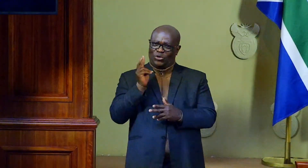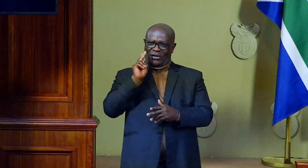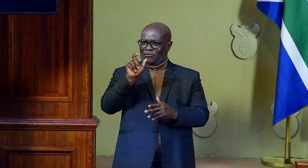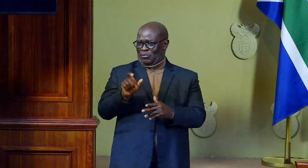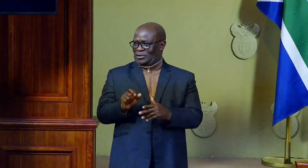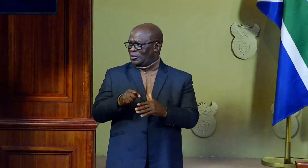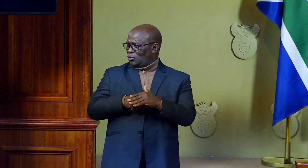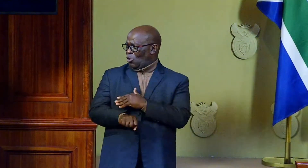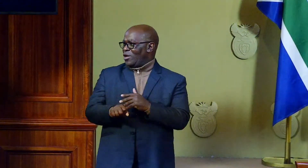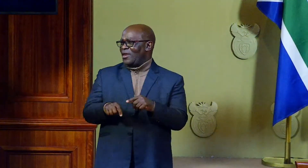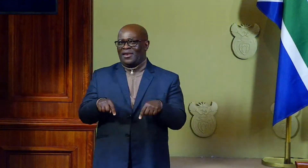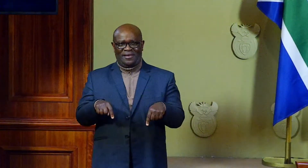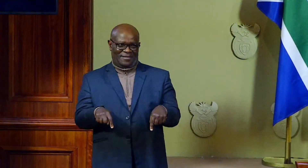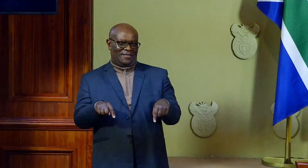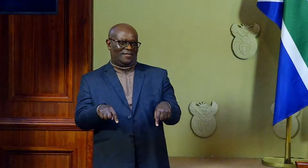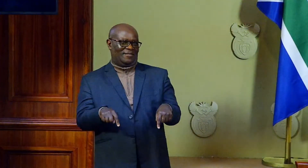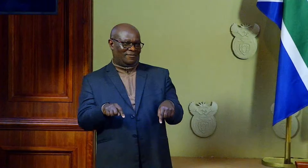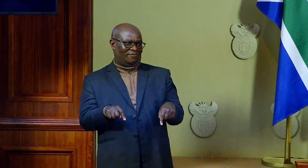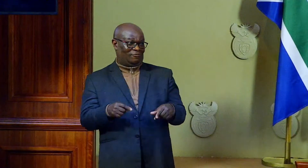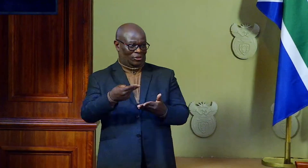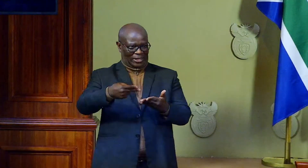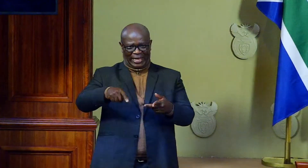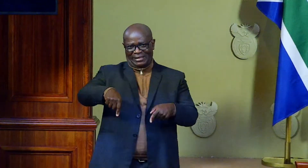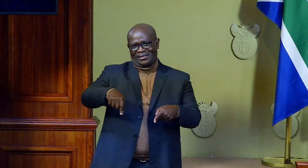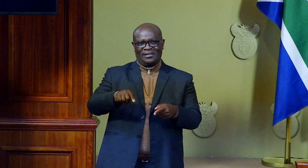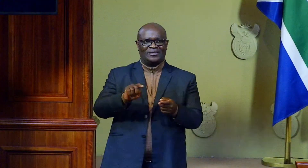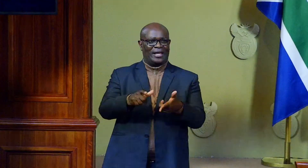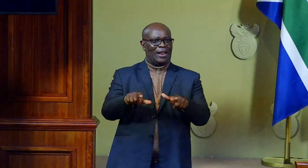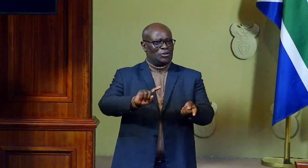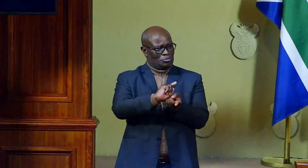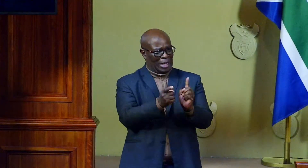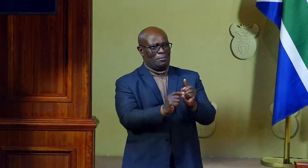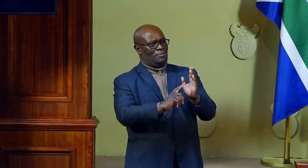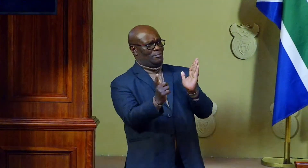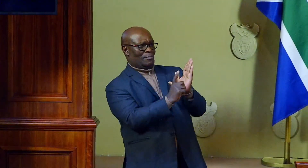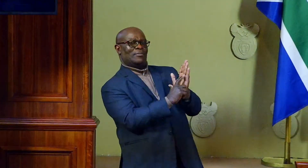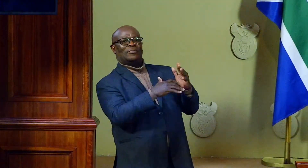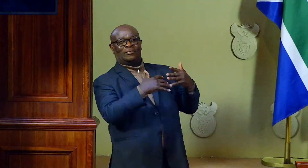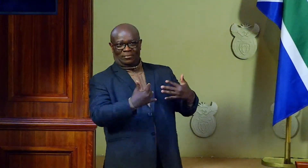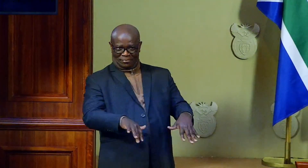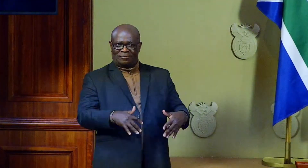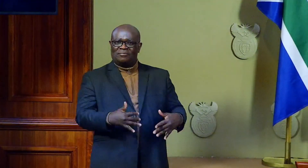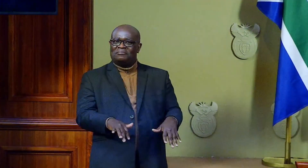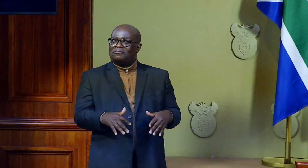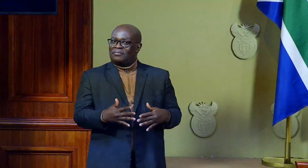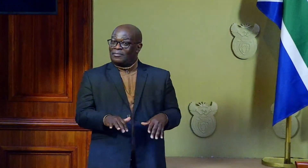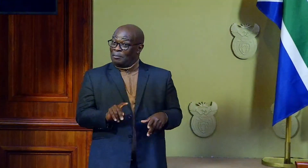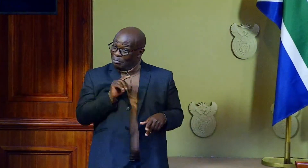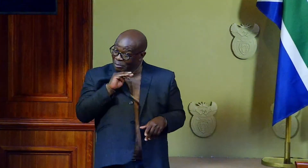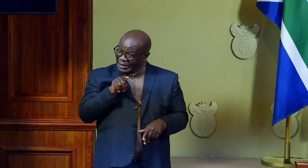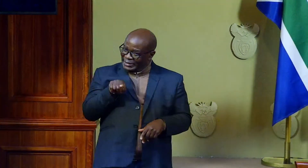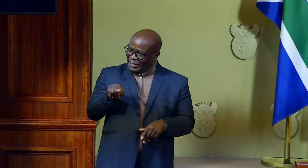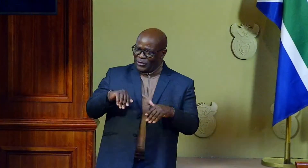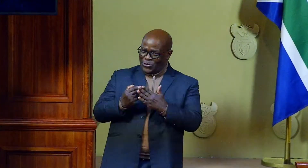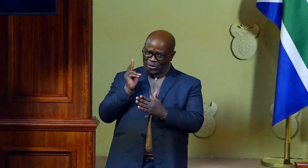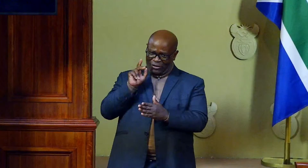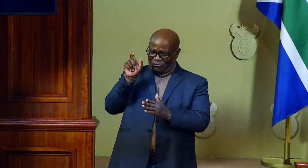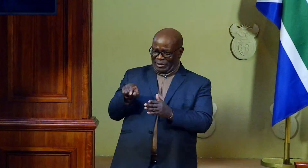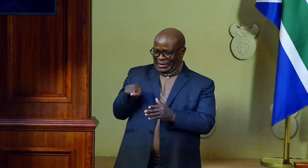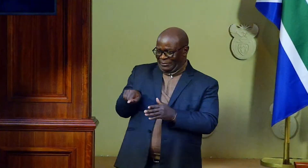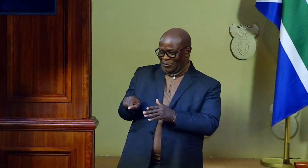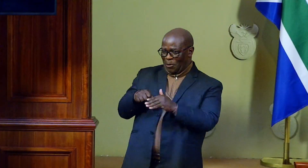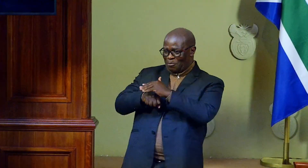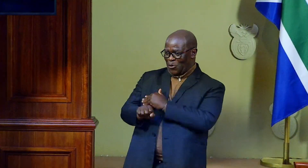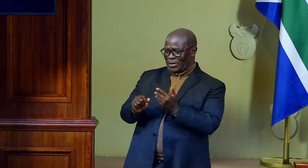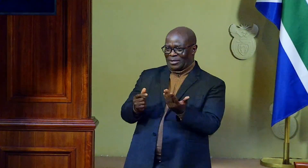a huge change for South Africa. So it means that a new deaf person is born, so that sign language becomes an official language, meaning